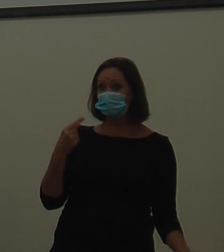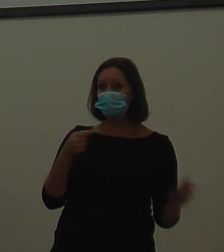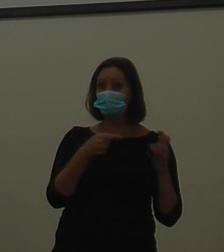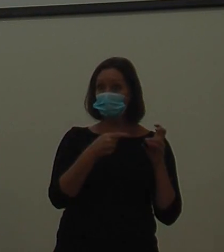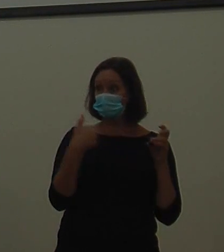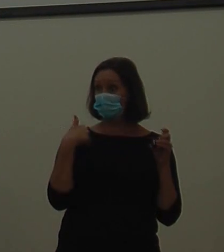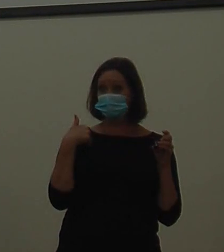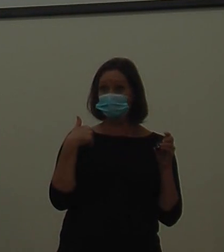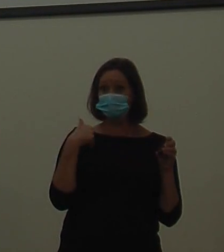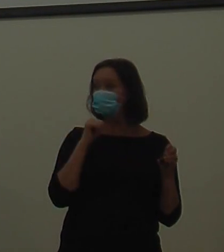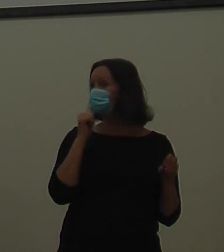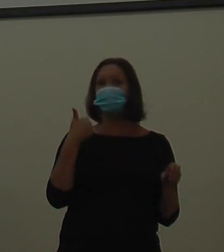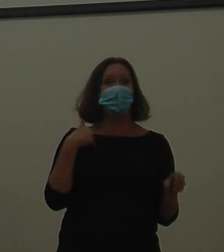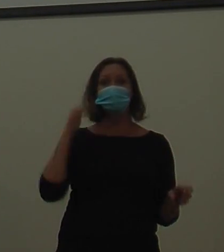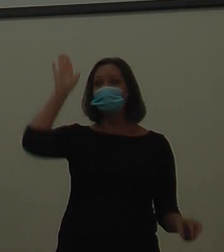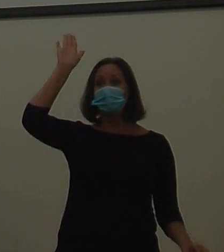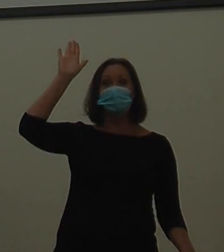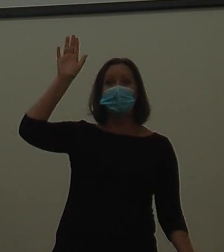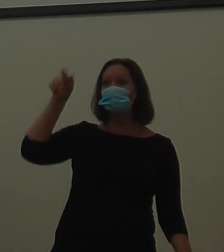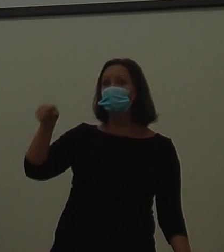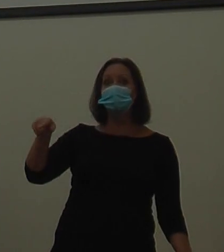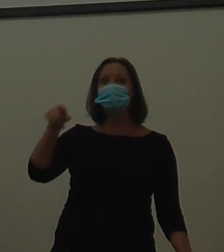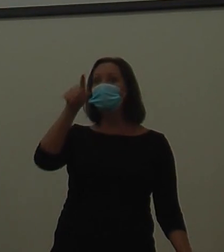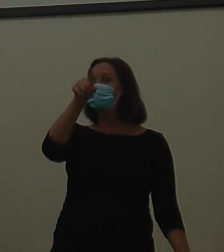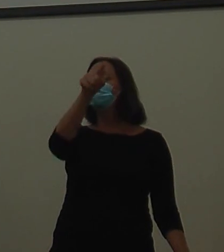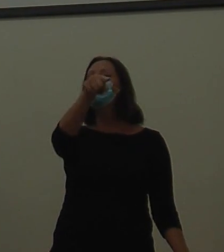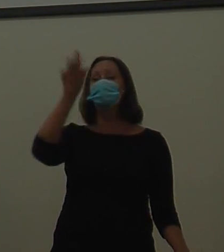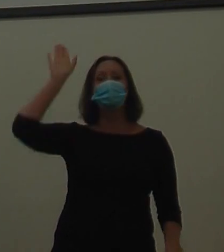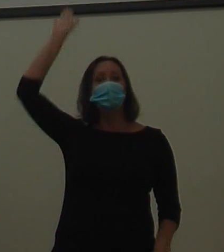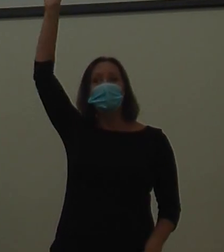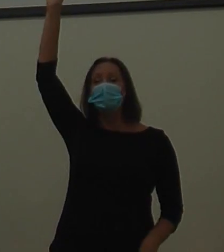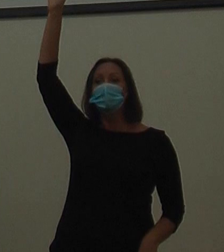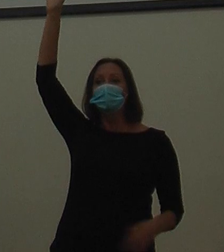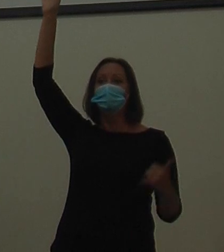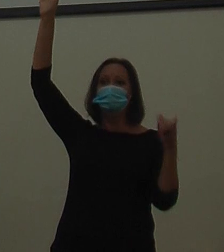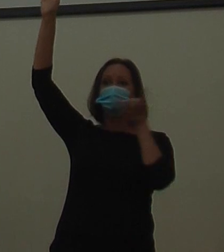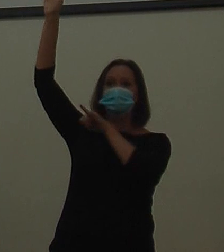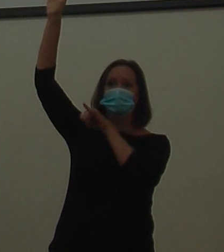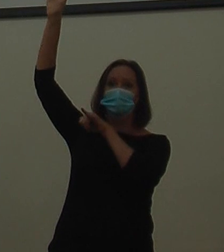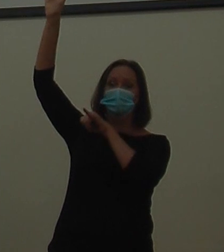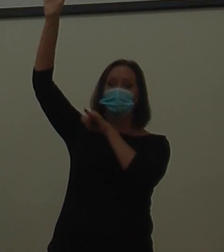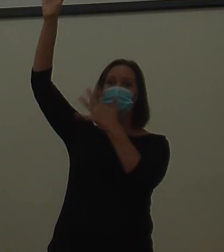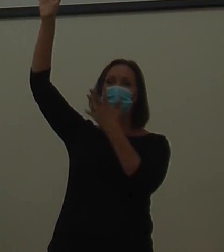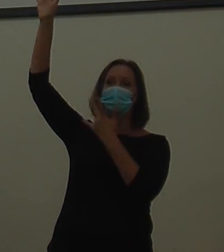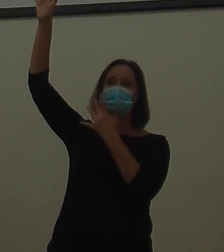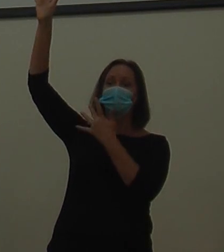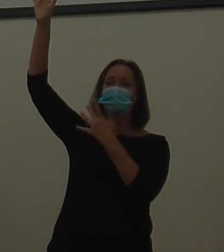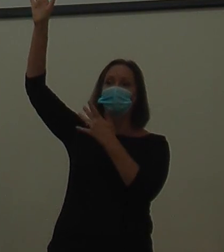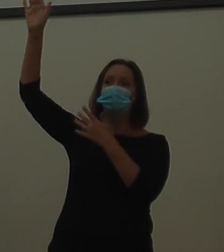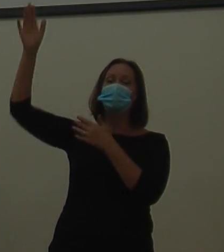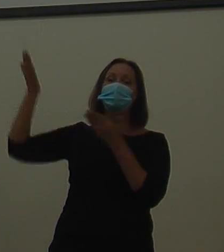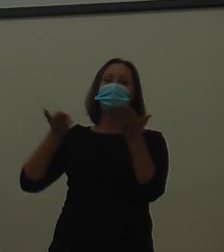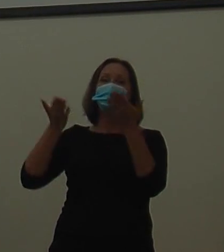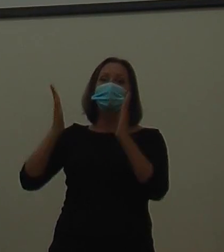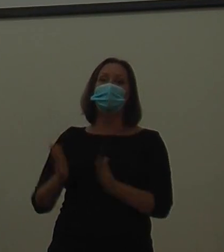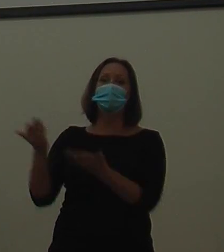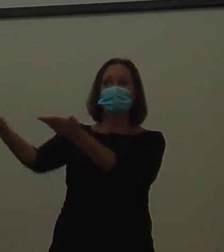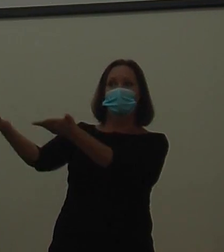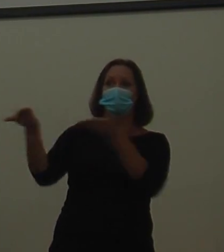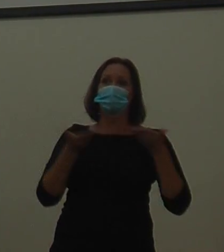Everybody's got one. If you don't raise your hand, we will get you one. So just raise your hand up high. And the ushers are going to bring you one. So